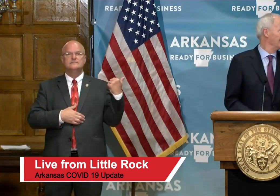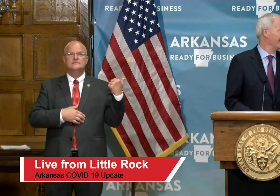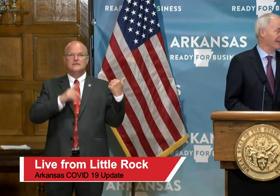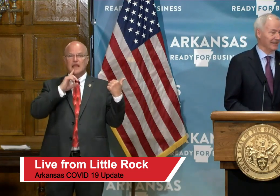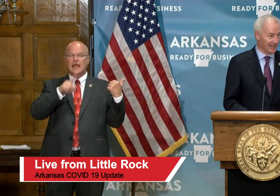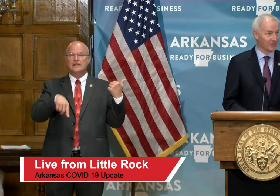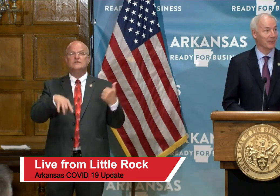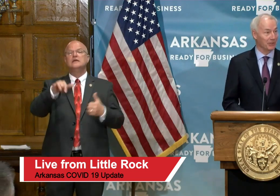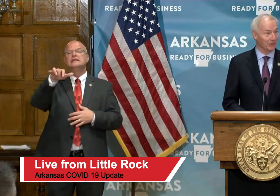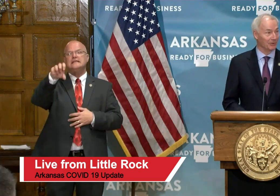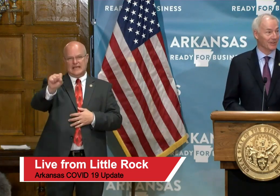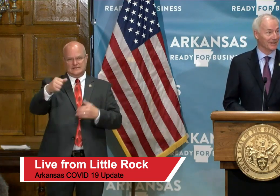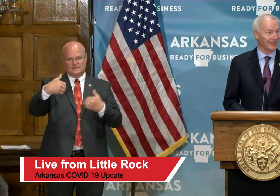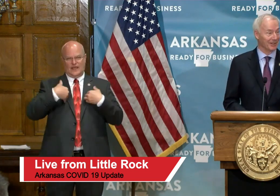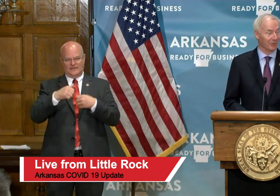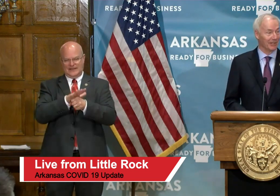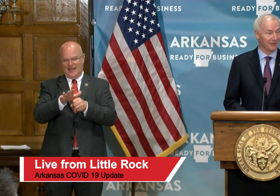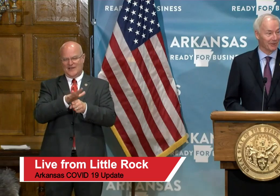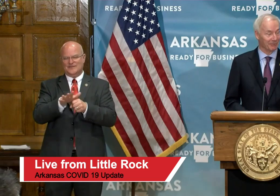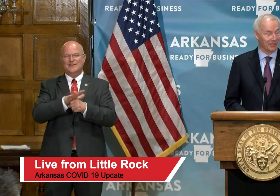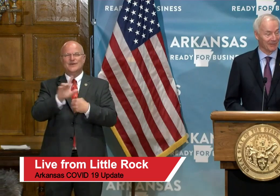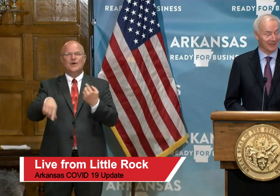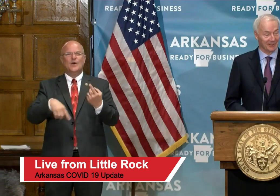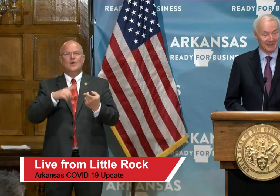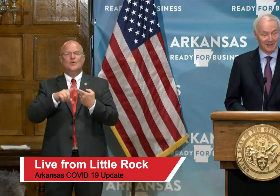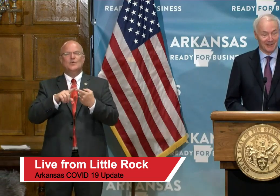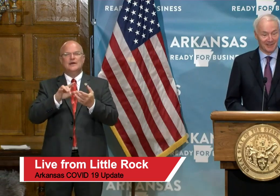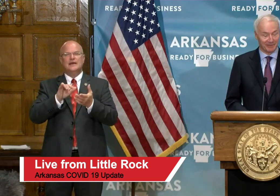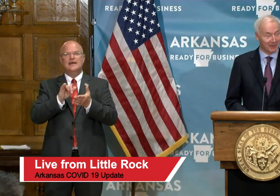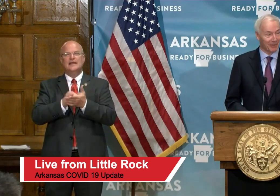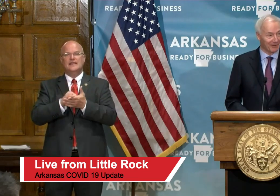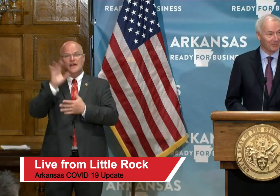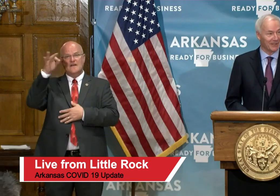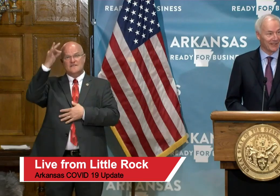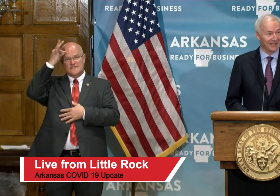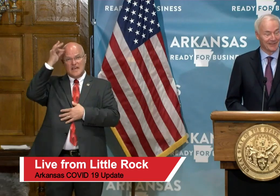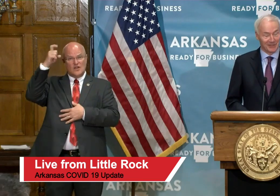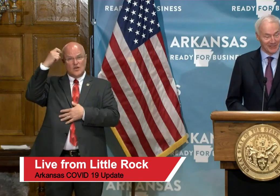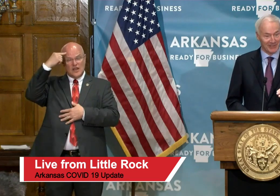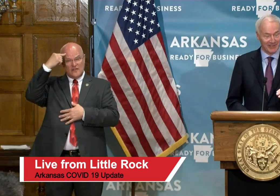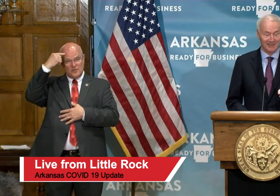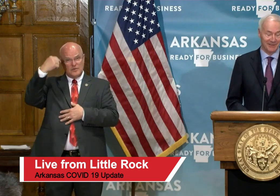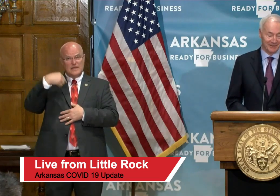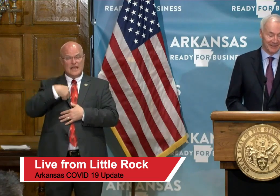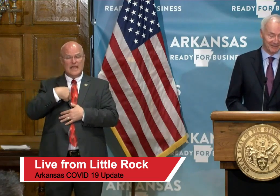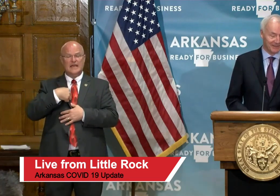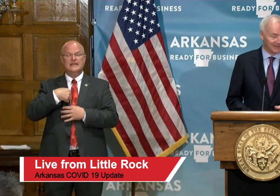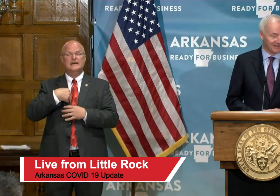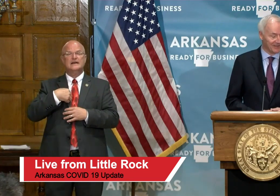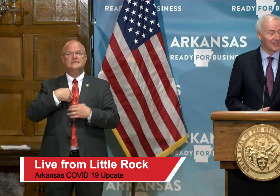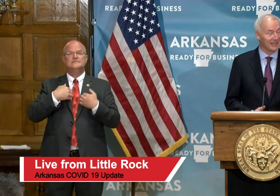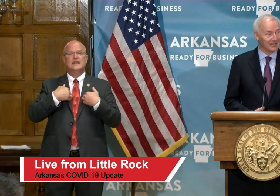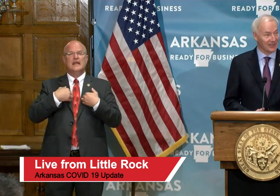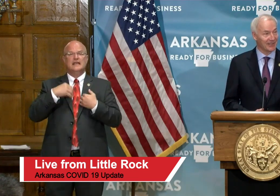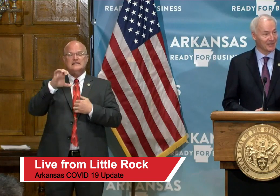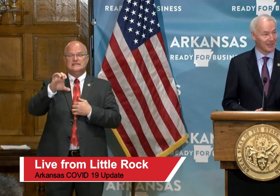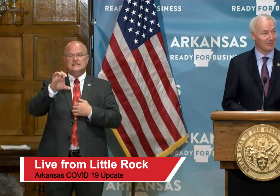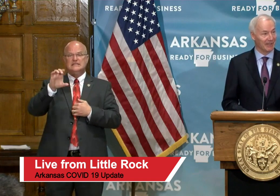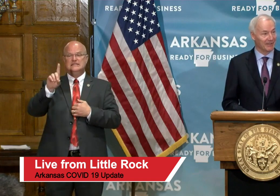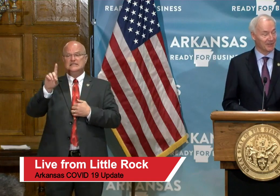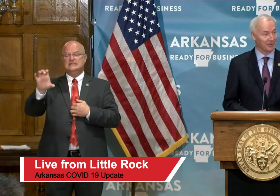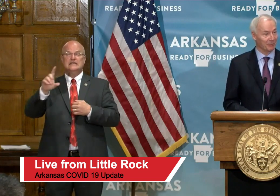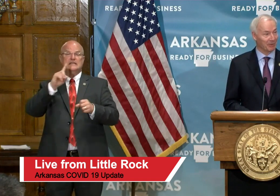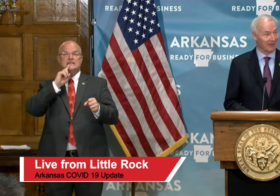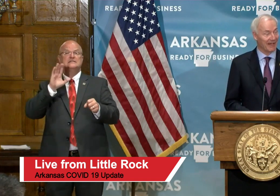is yes, we do. Whenever the federal government has the CDC